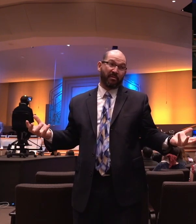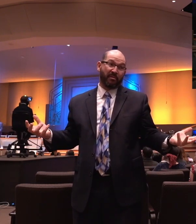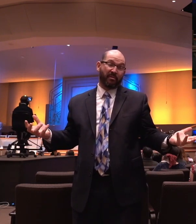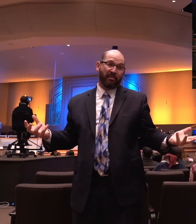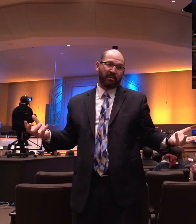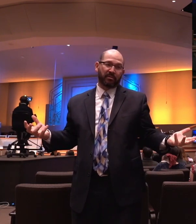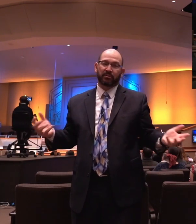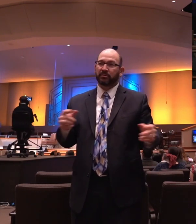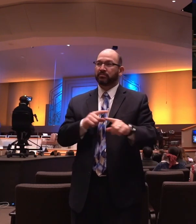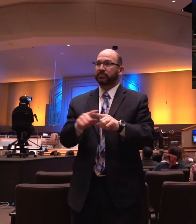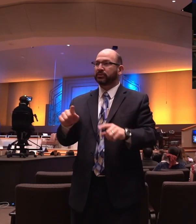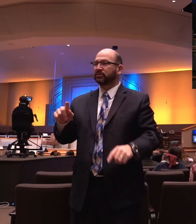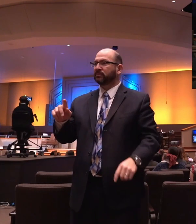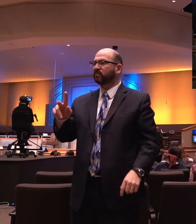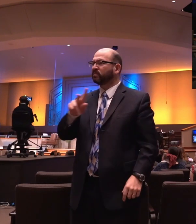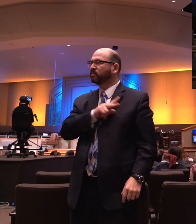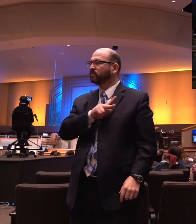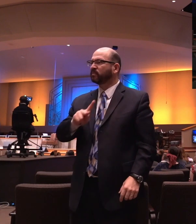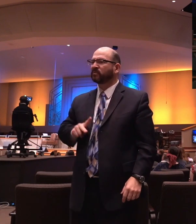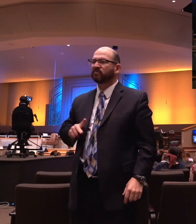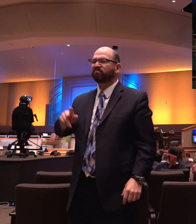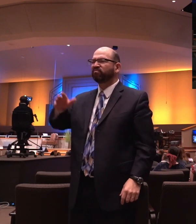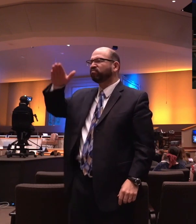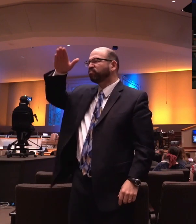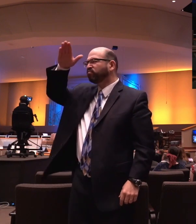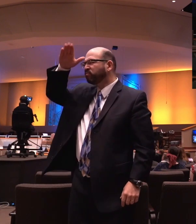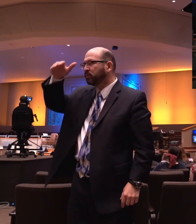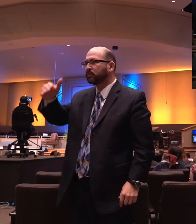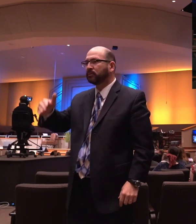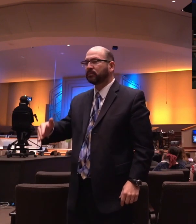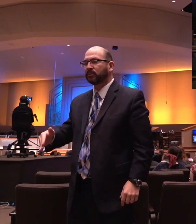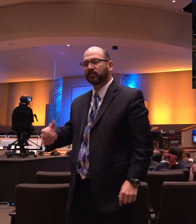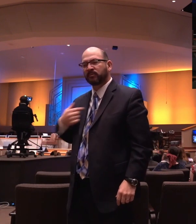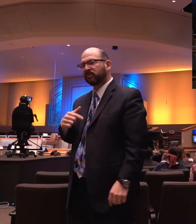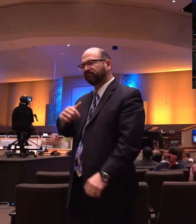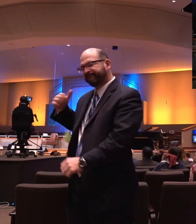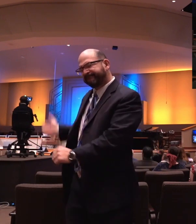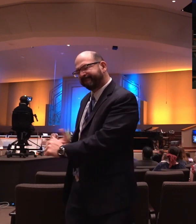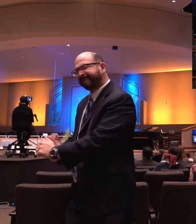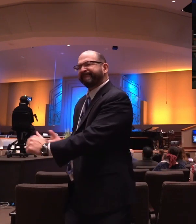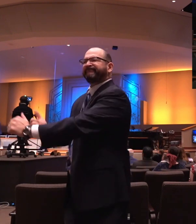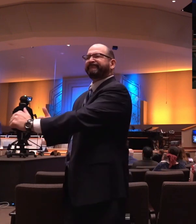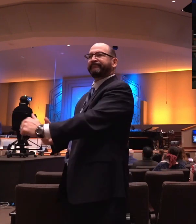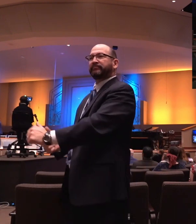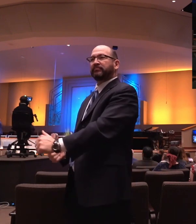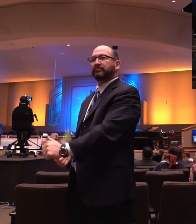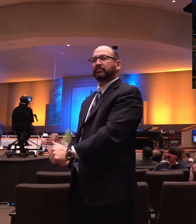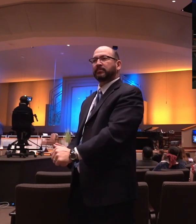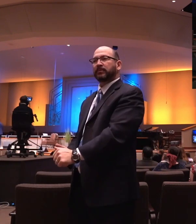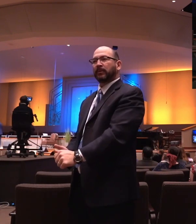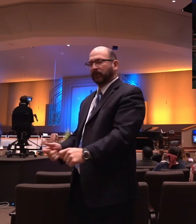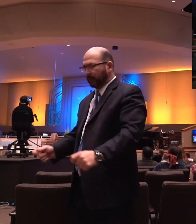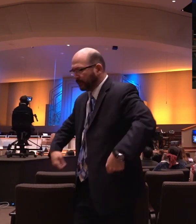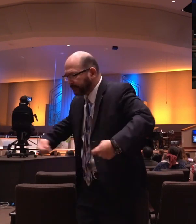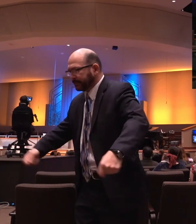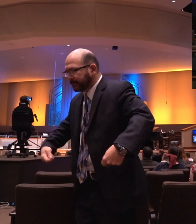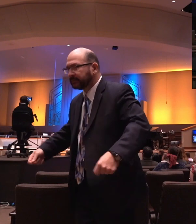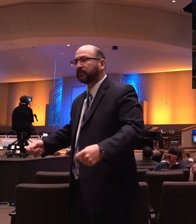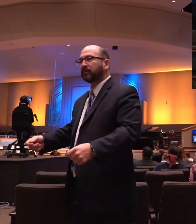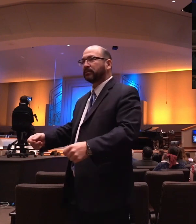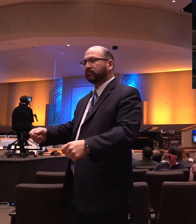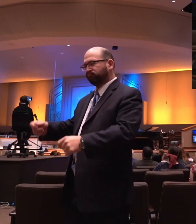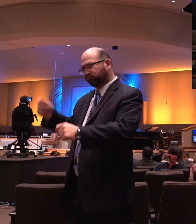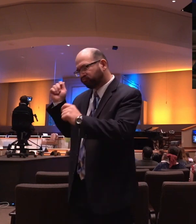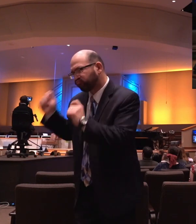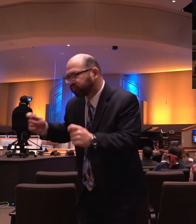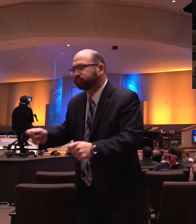But Pharaoh was so eaten up with bitterness, he said, We're going after them. And his chariot started through that